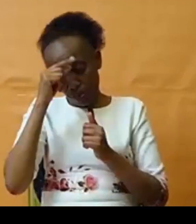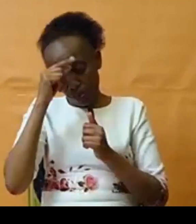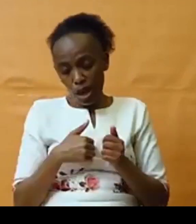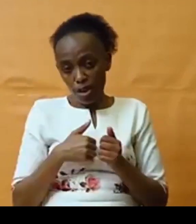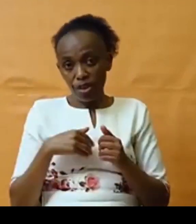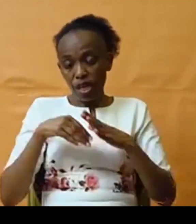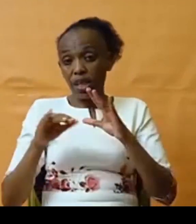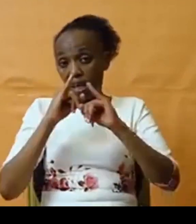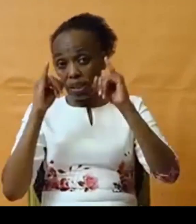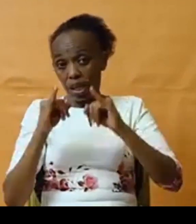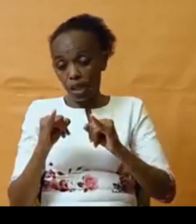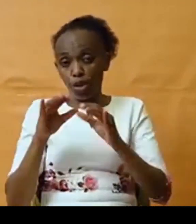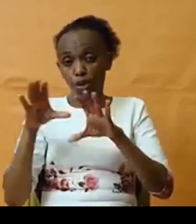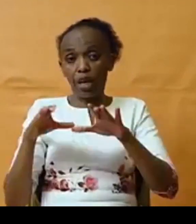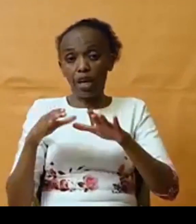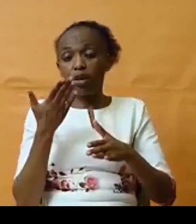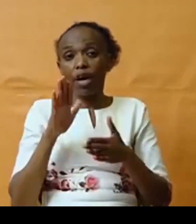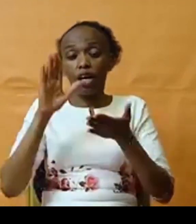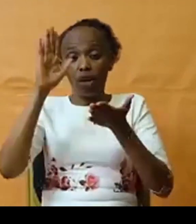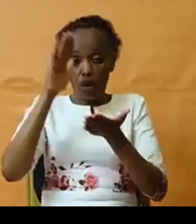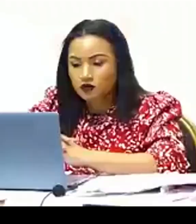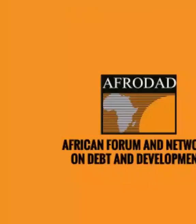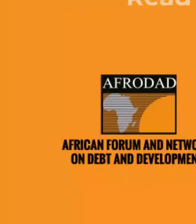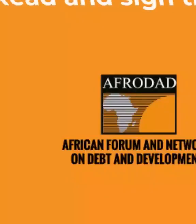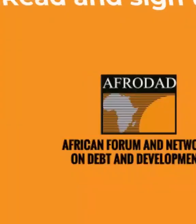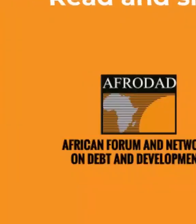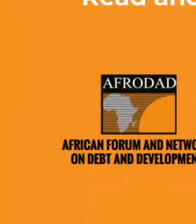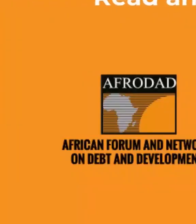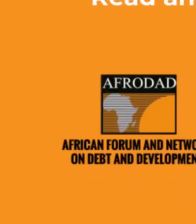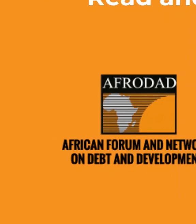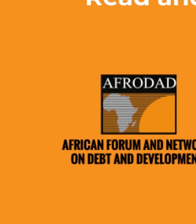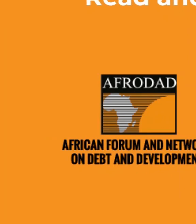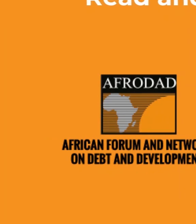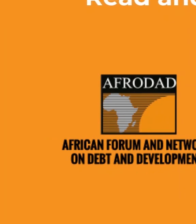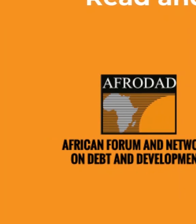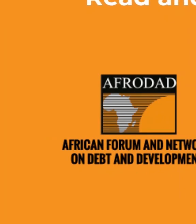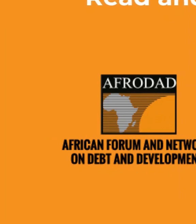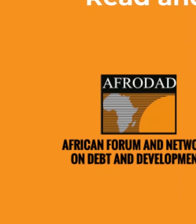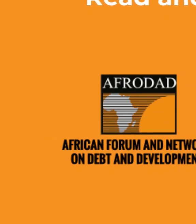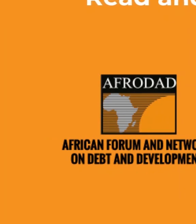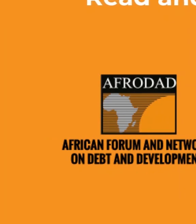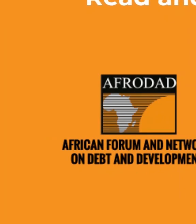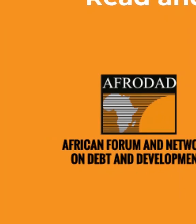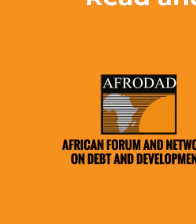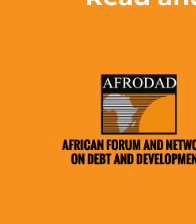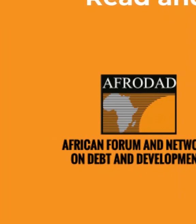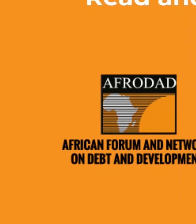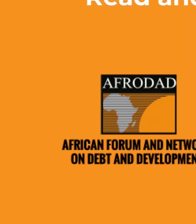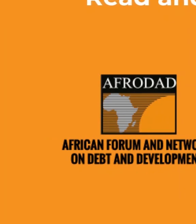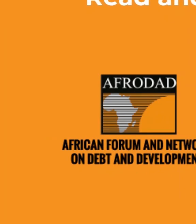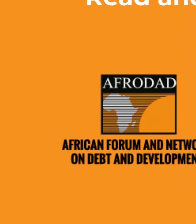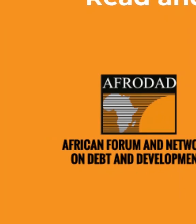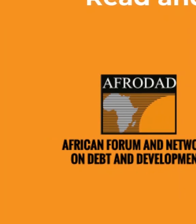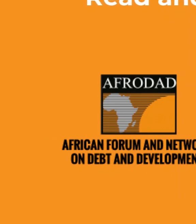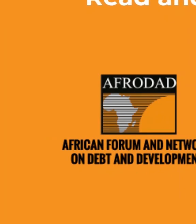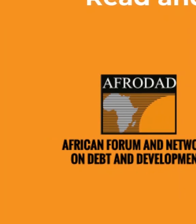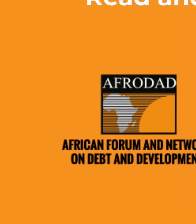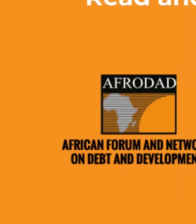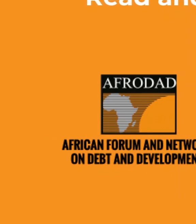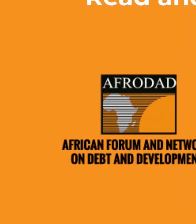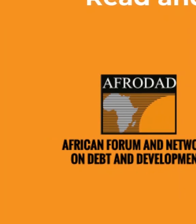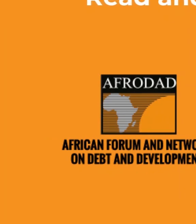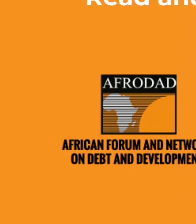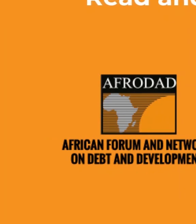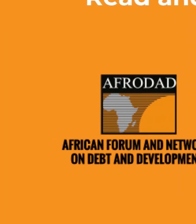markets by lowering the cost of borrowing. To read and sign the Harare Declaration, go to